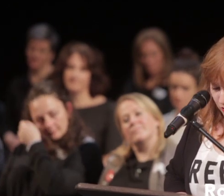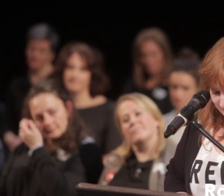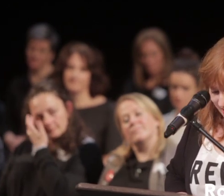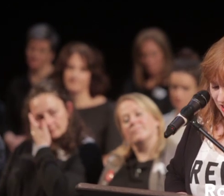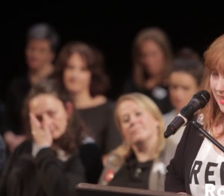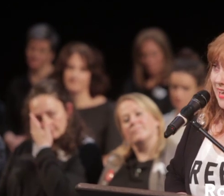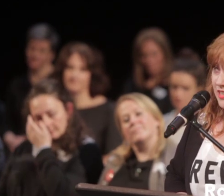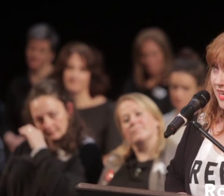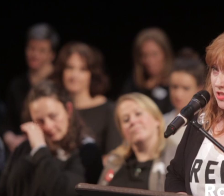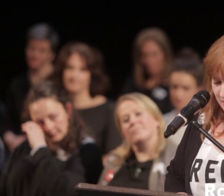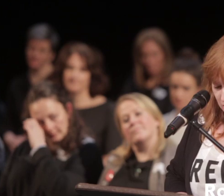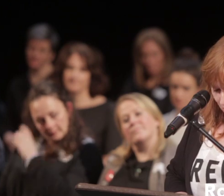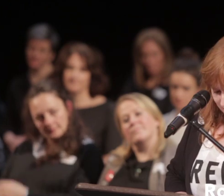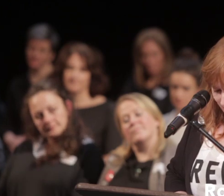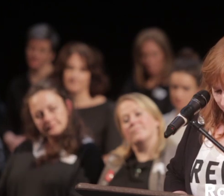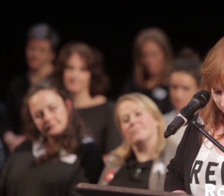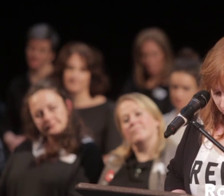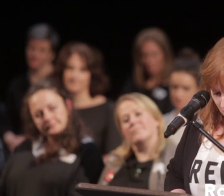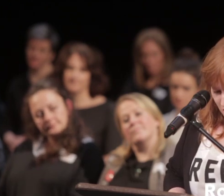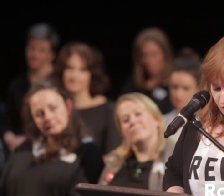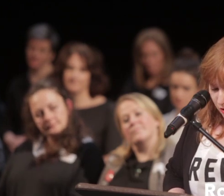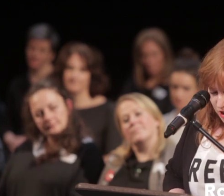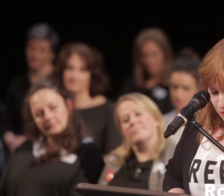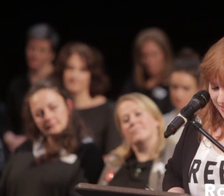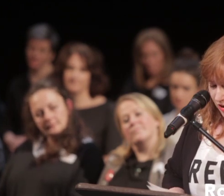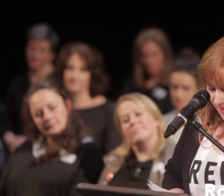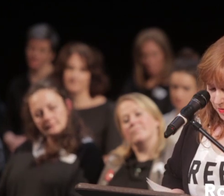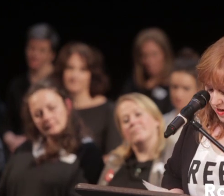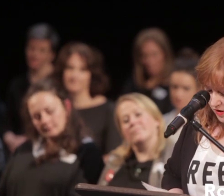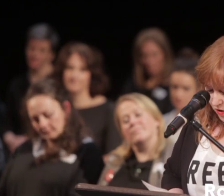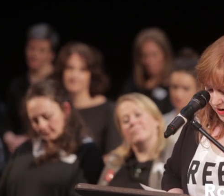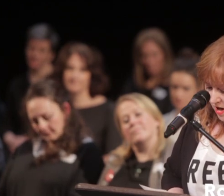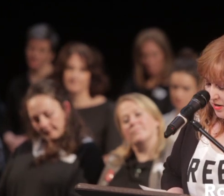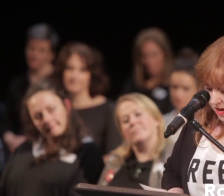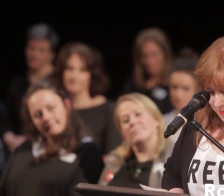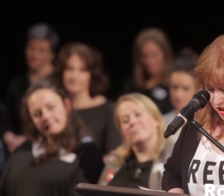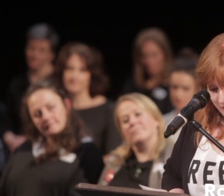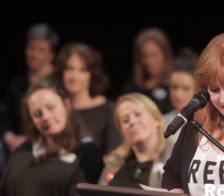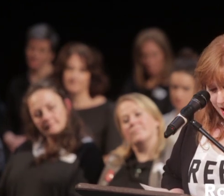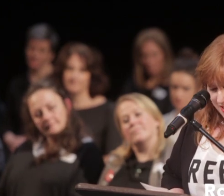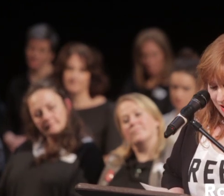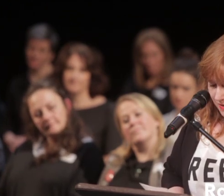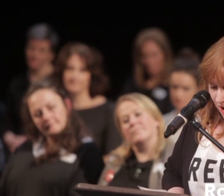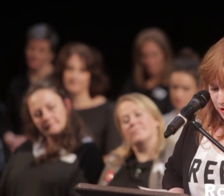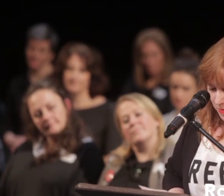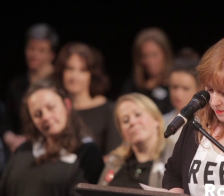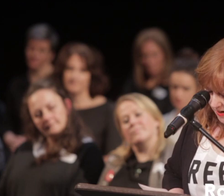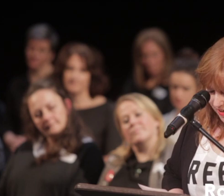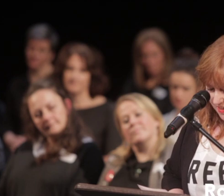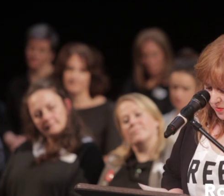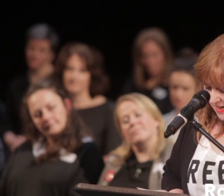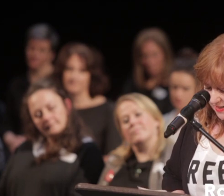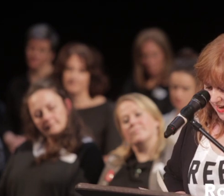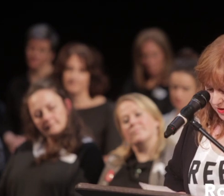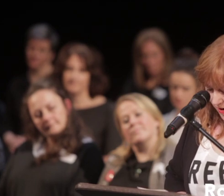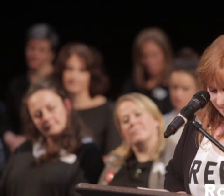whose work tours nationally and internationally to wide acclaim. So too is looking at the body of work not commissioned by the Abbey that Irish women